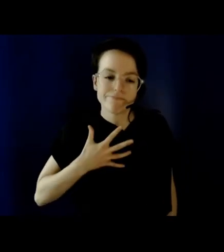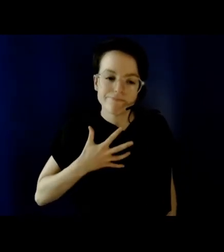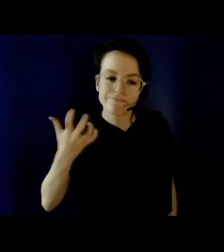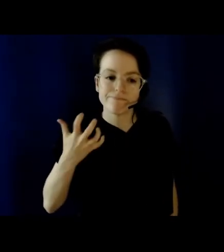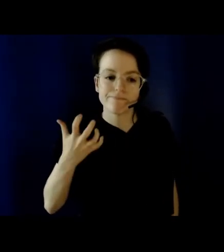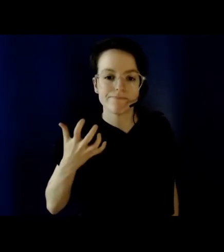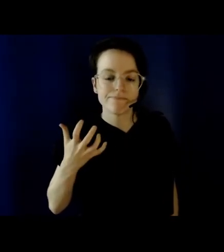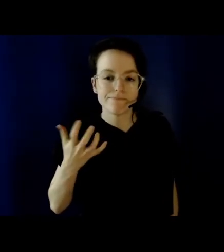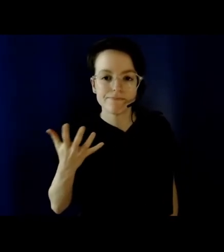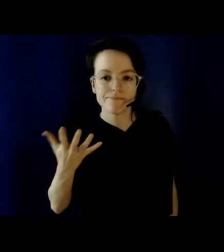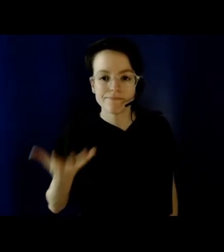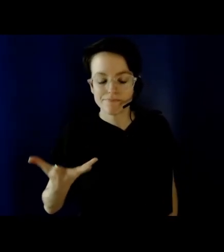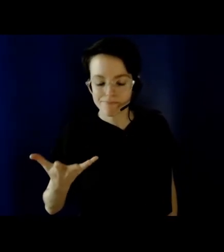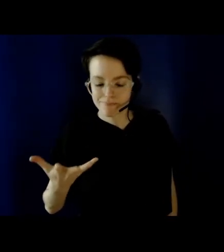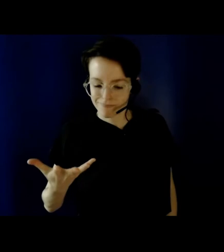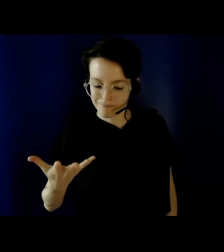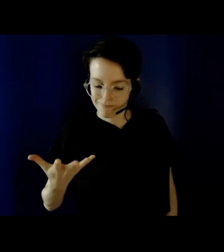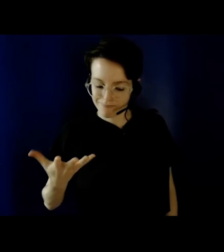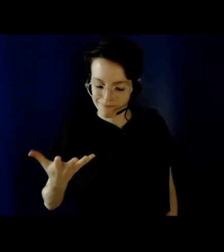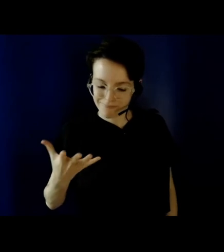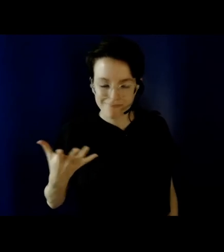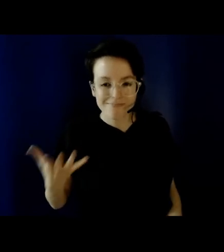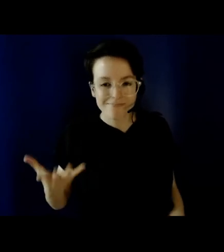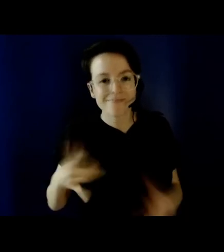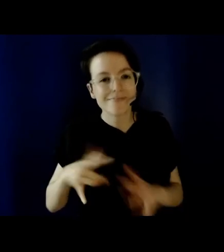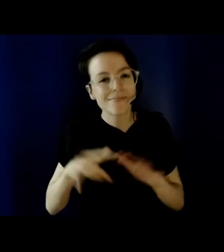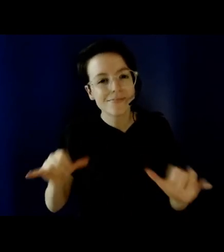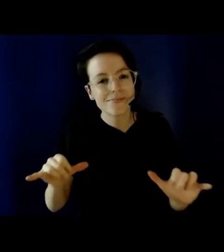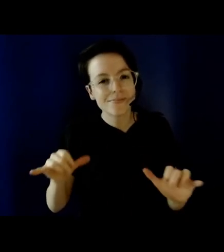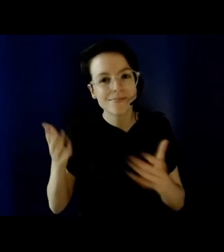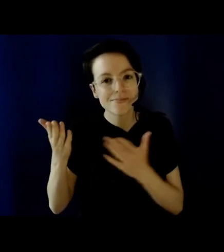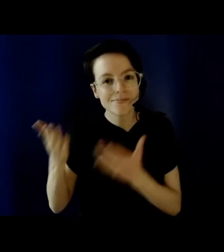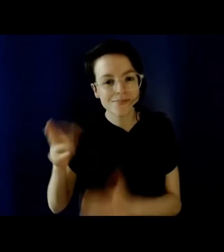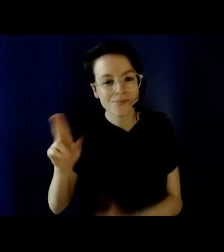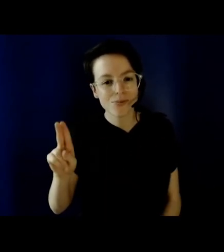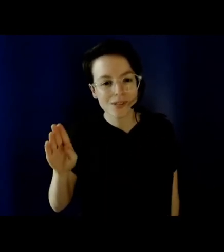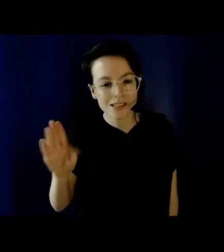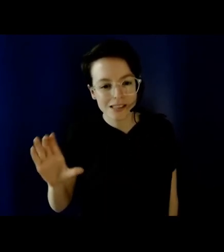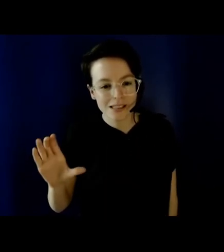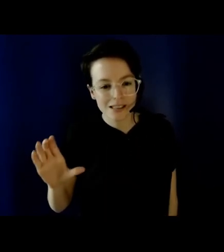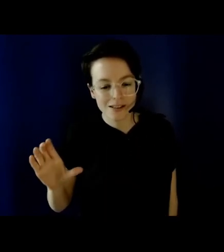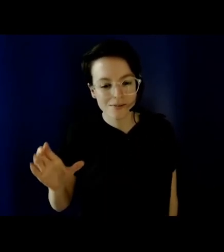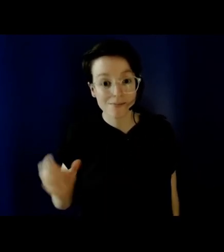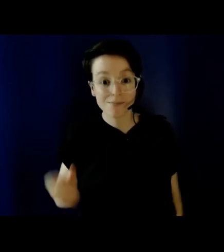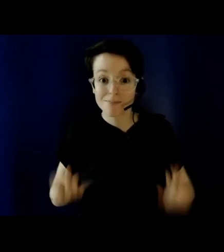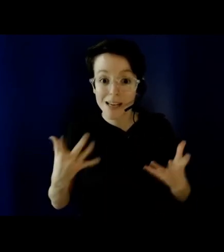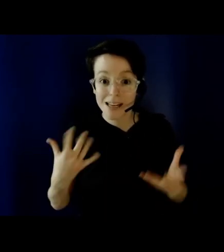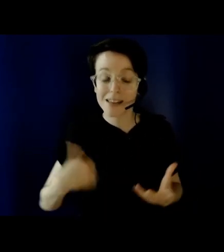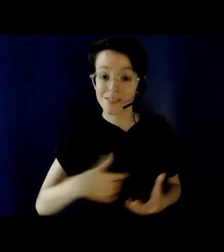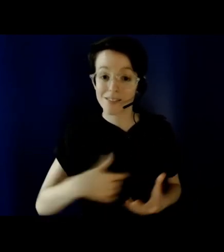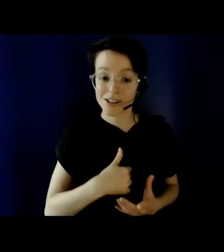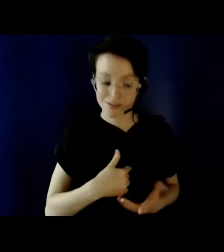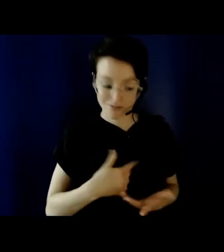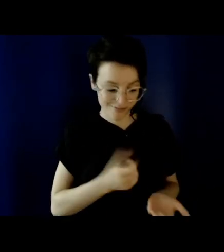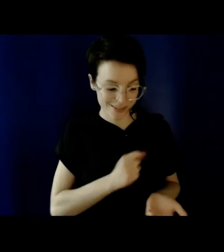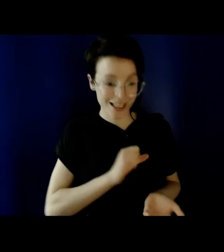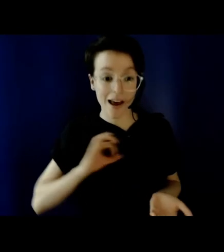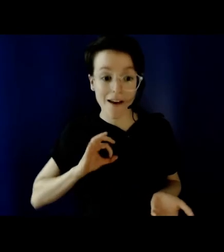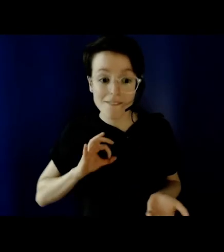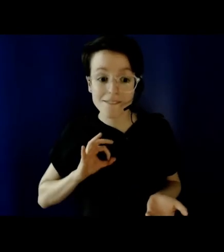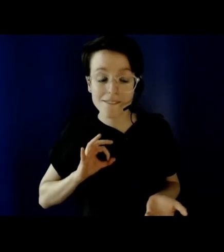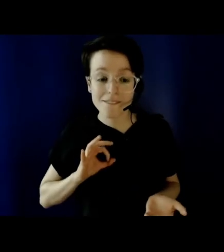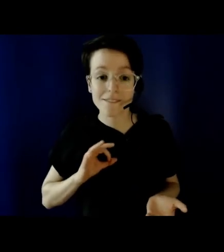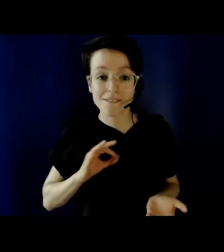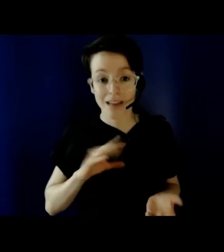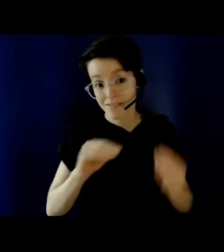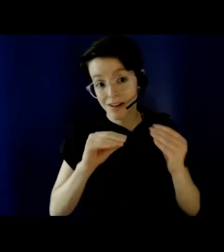And at the same time, at UBC, a lot of us, particularly staff, are being, staff and